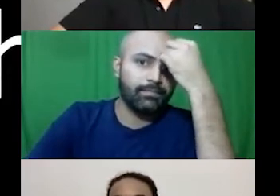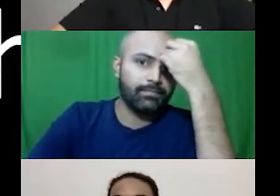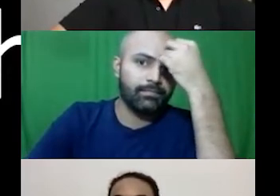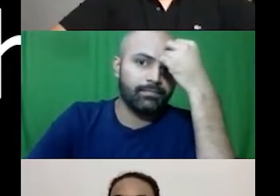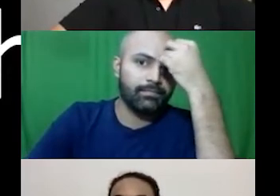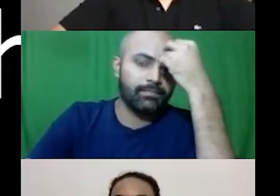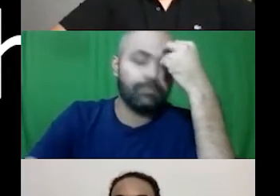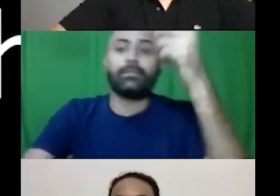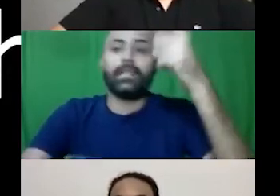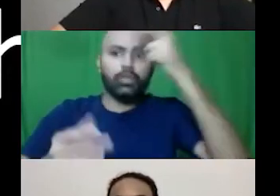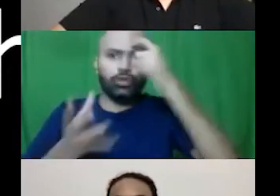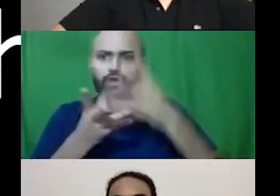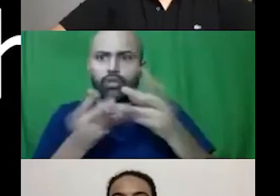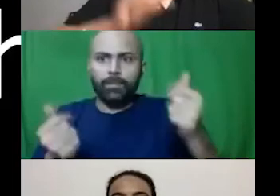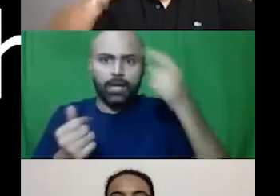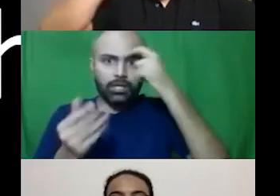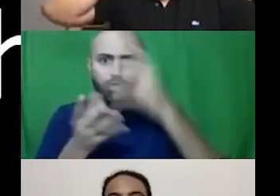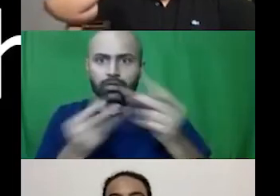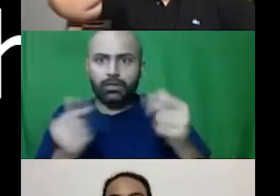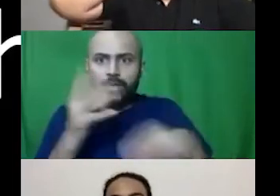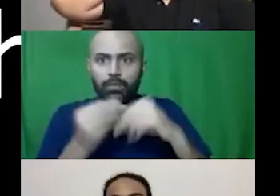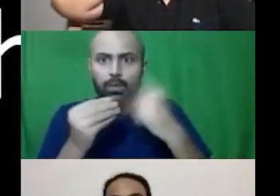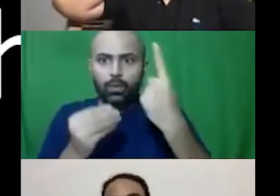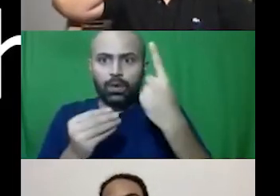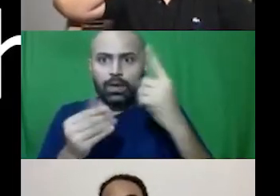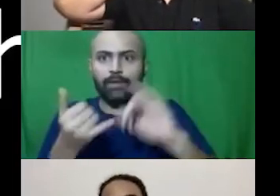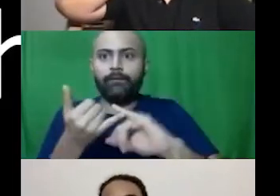Great. Okay. Next.